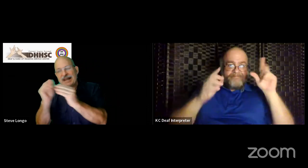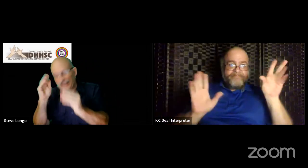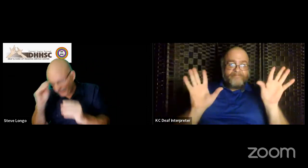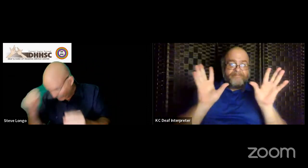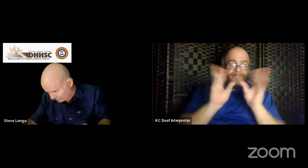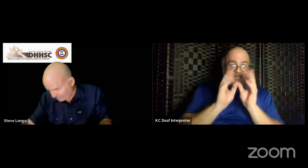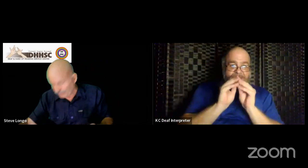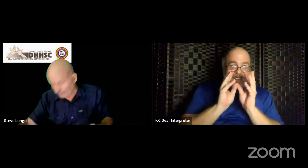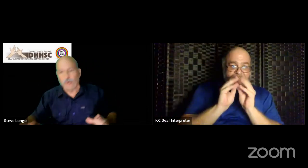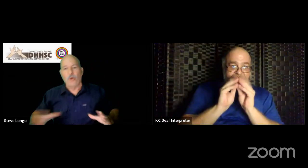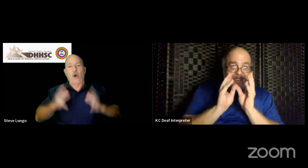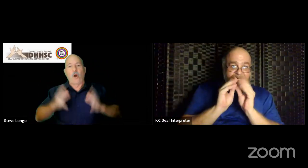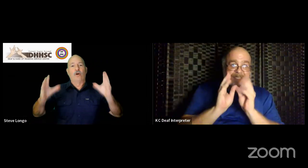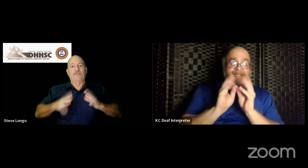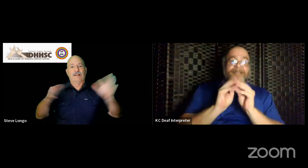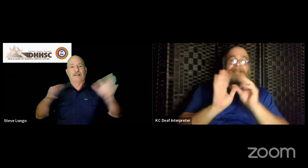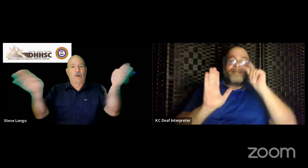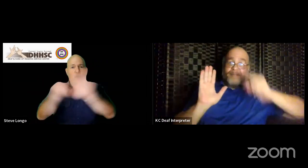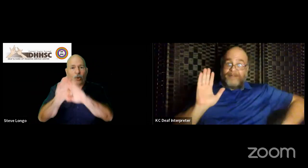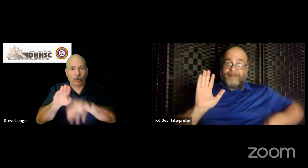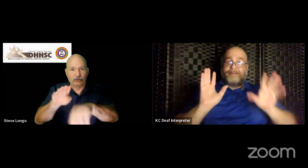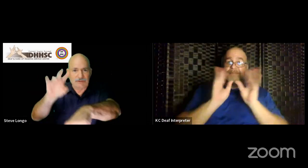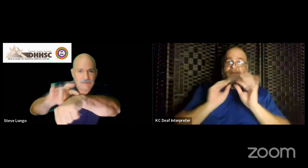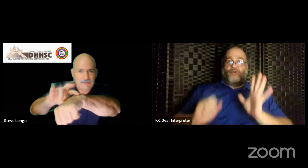And we will adjourn the meeting